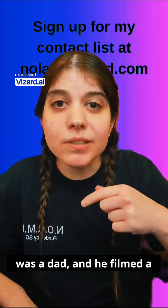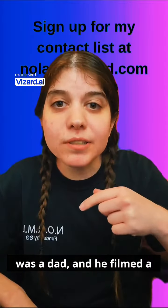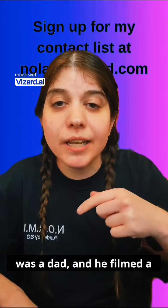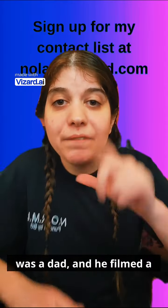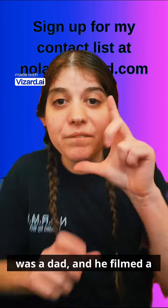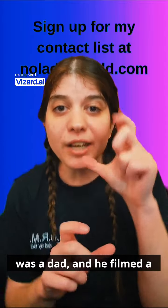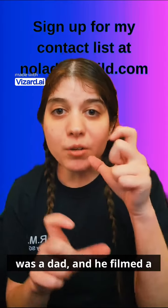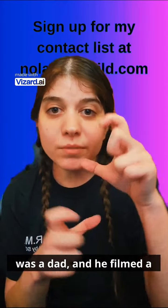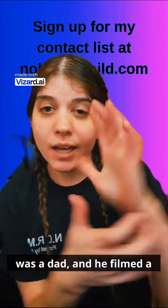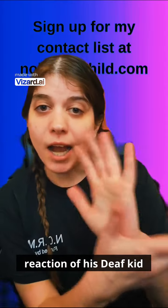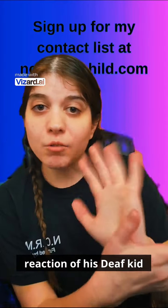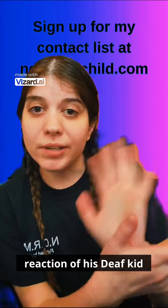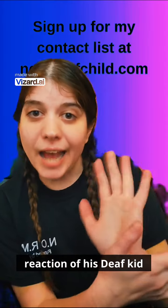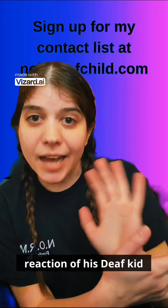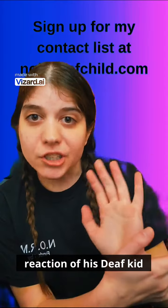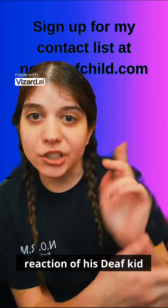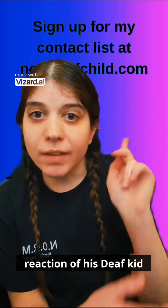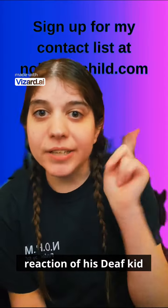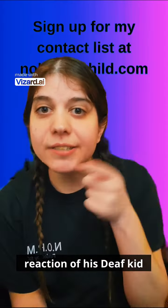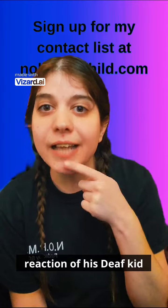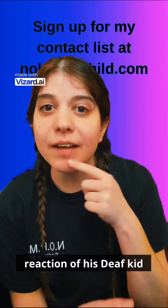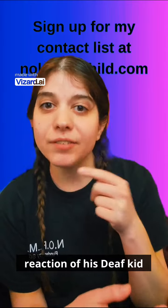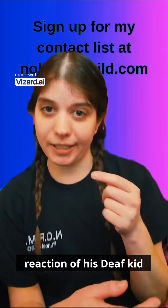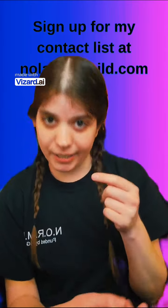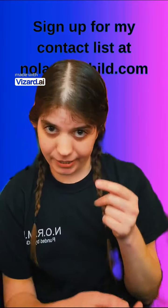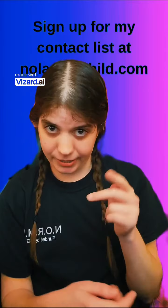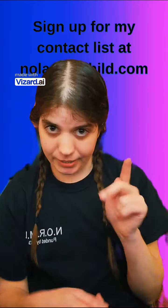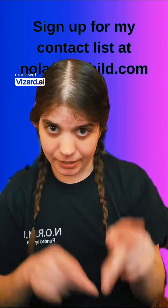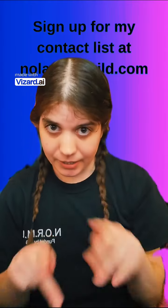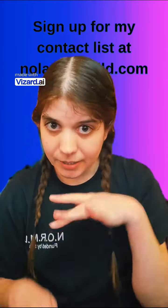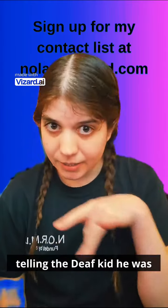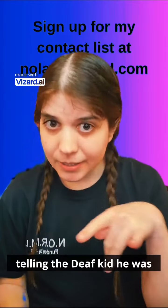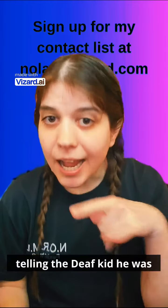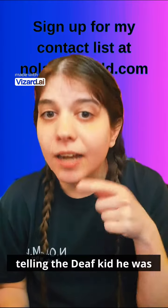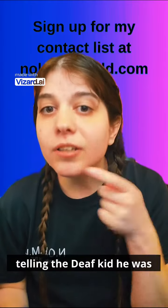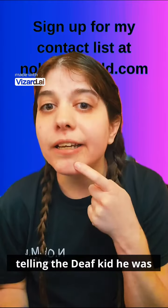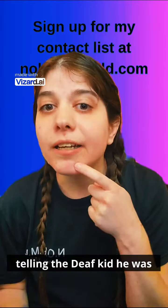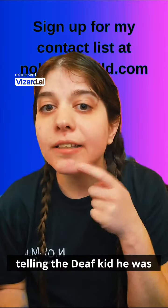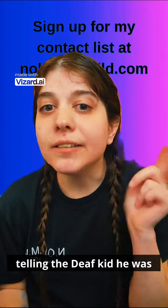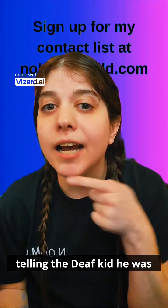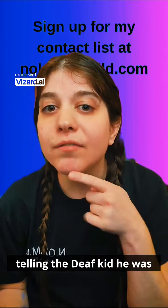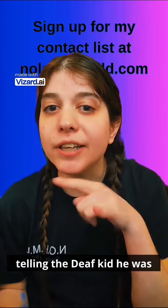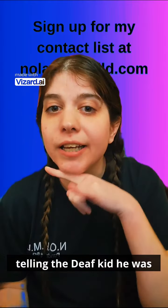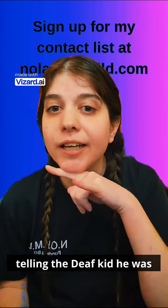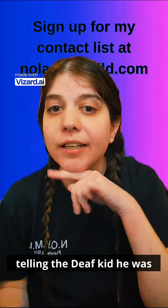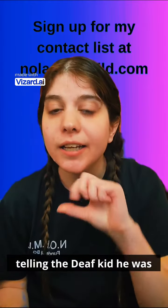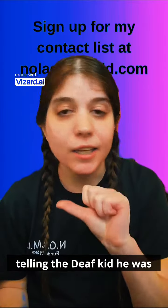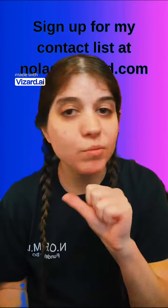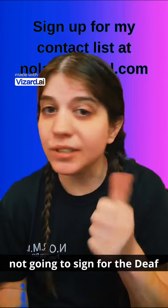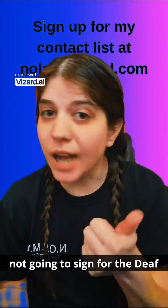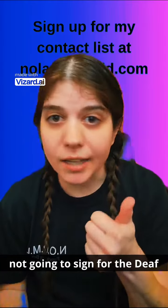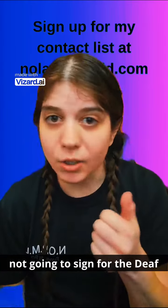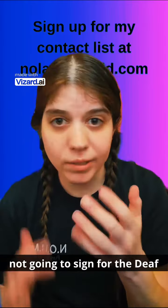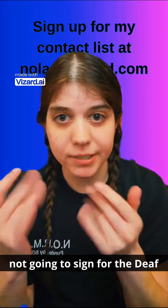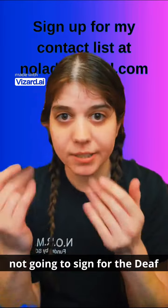he filmed a reaction of his deaf kid telling the deaf kid he was not going to sign